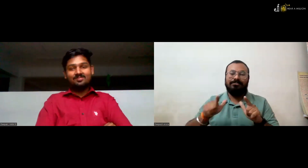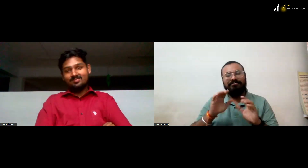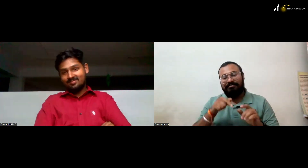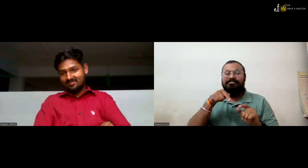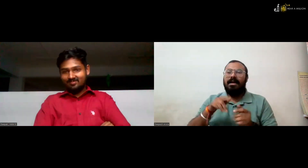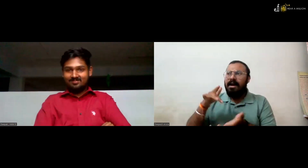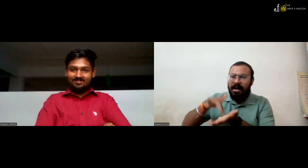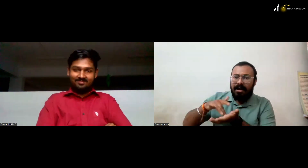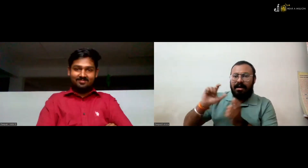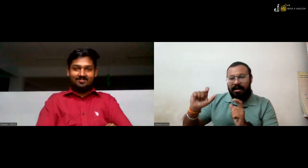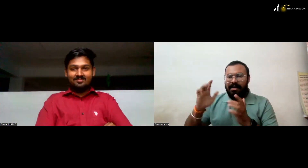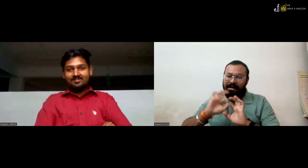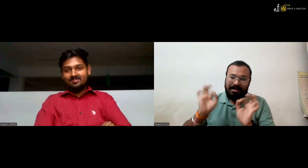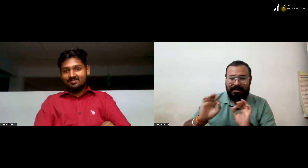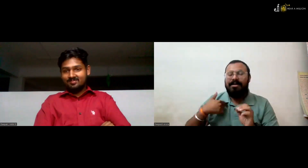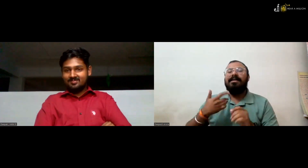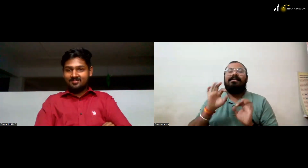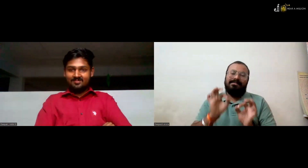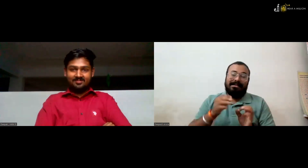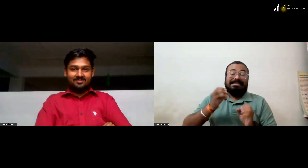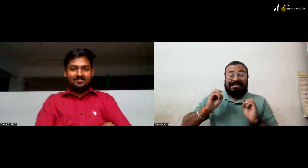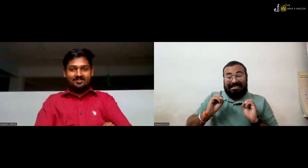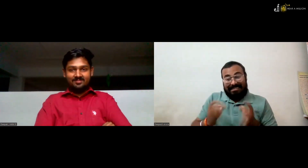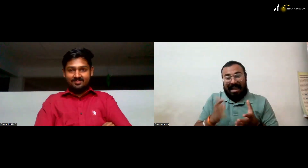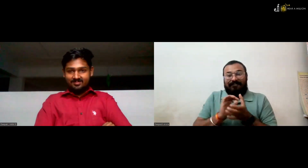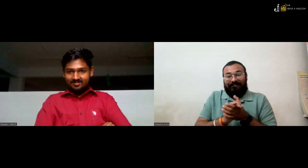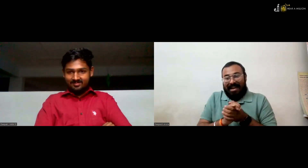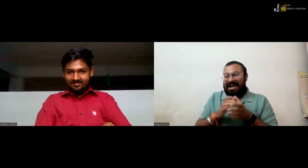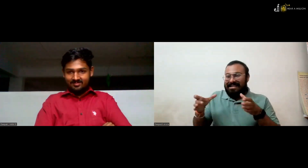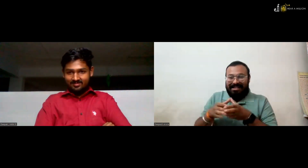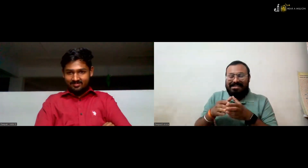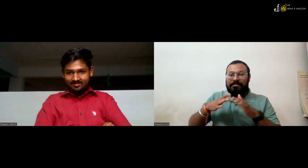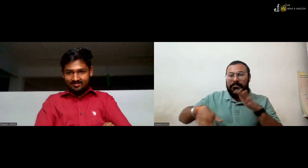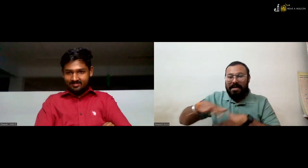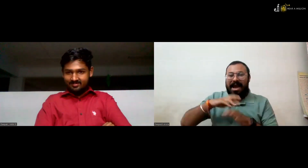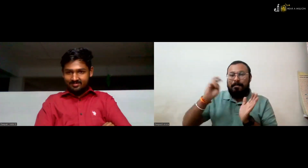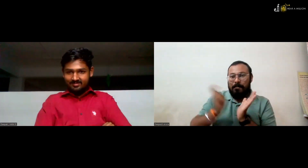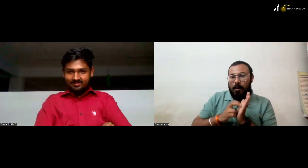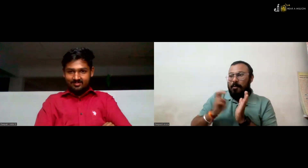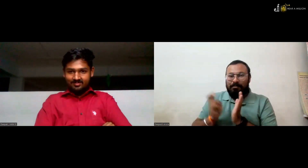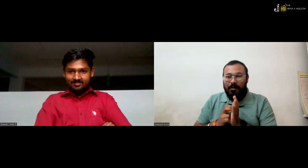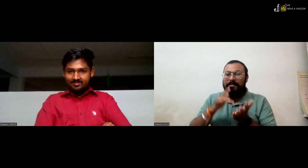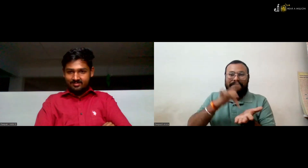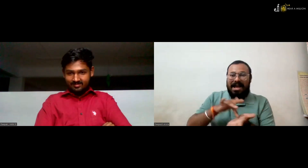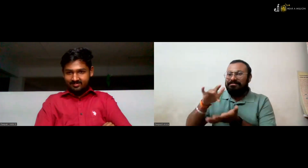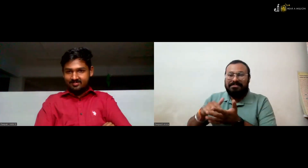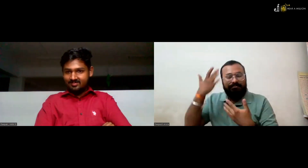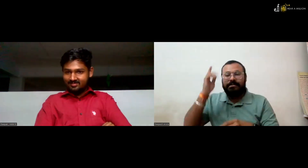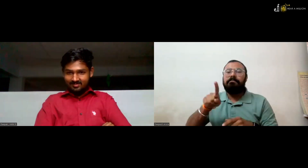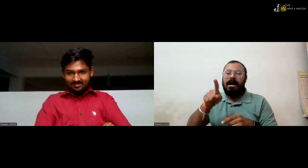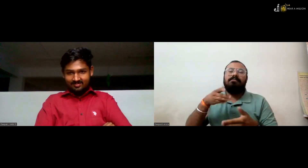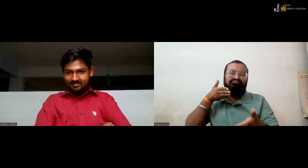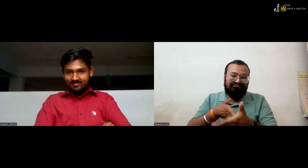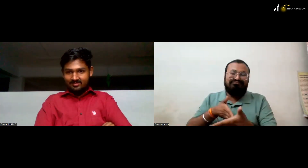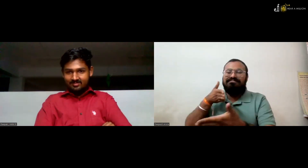family or with the friends. So we used Hindi language, and my family was quite confident with this, that okay, you are going. So we